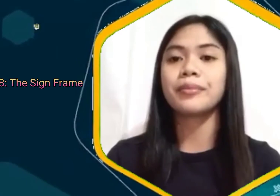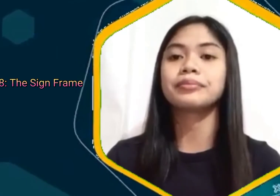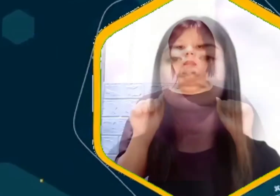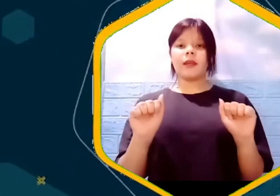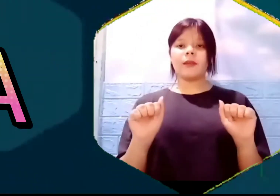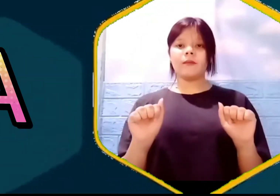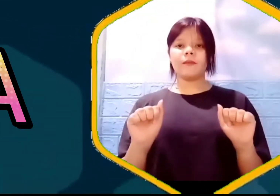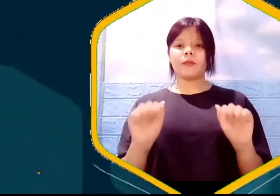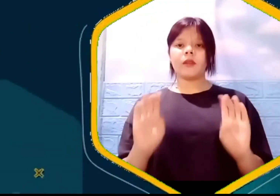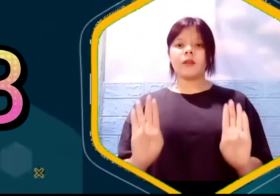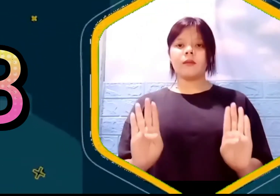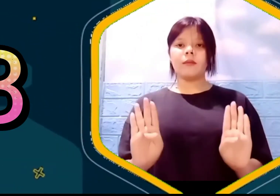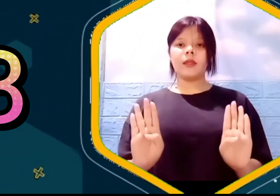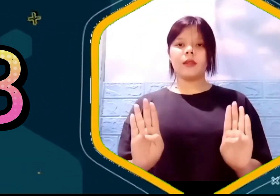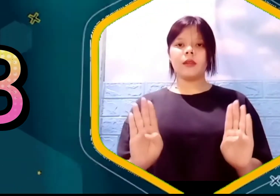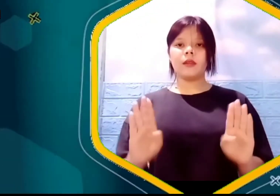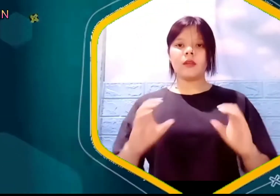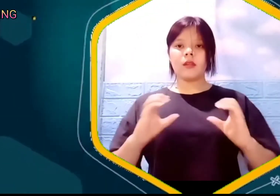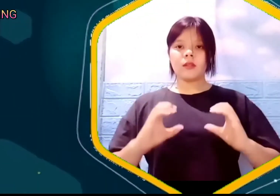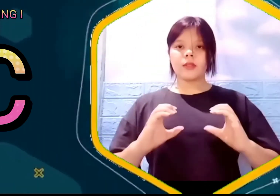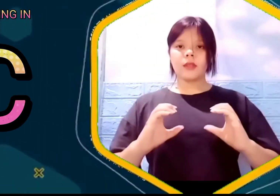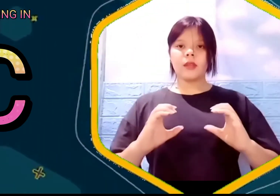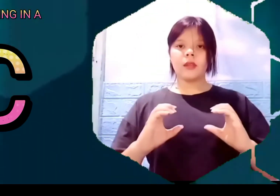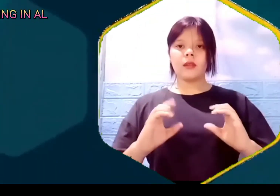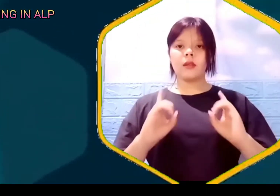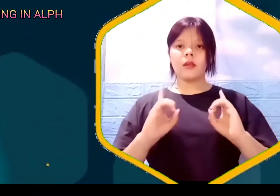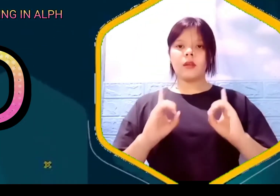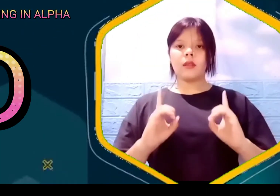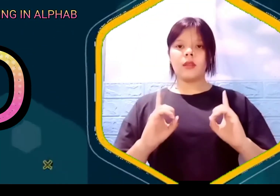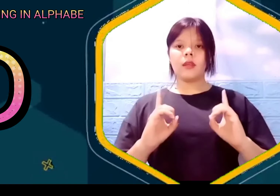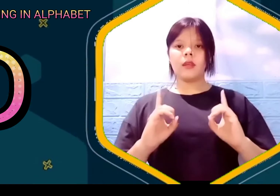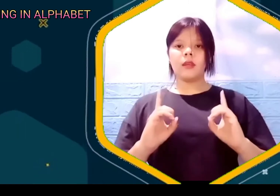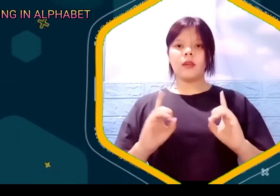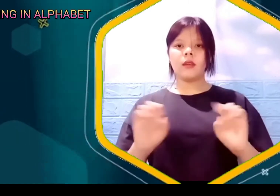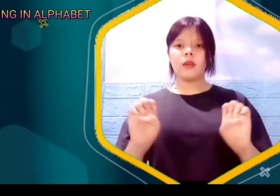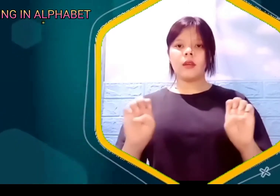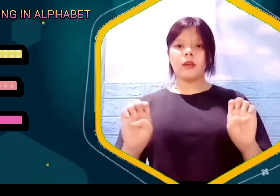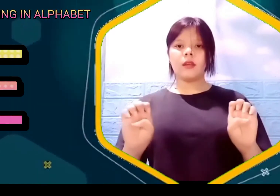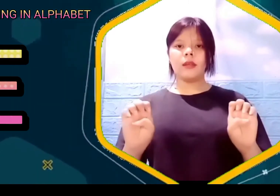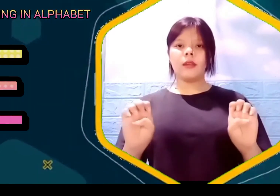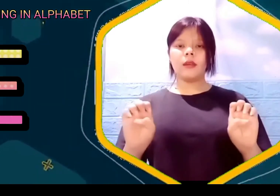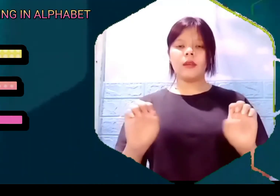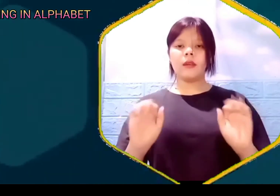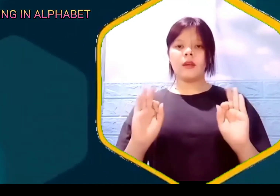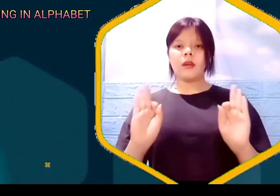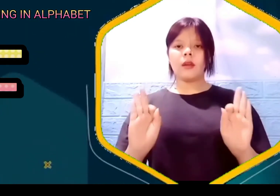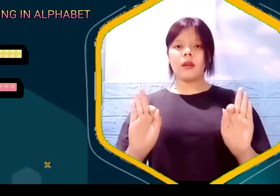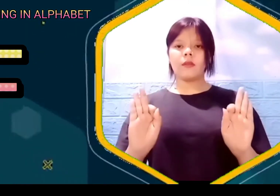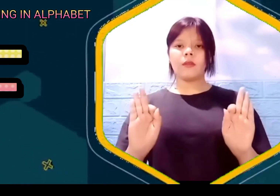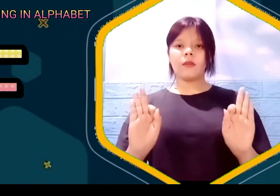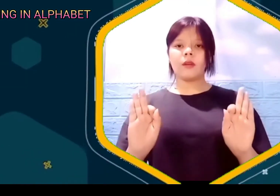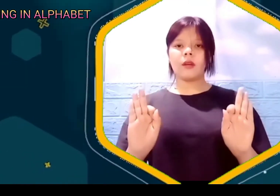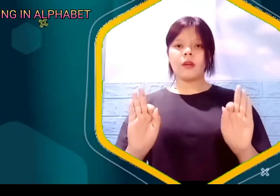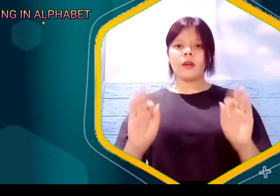free. A, B, C, D, E,